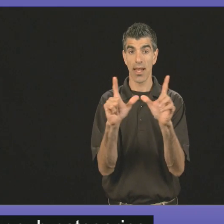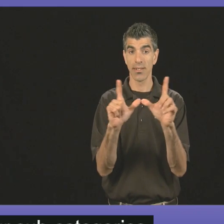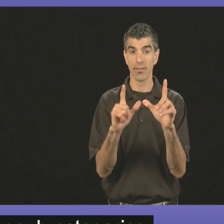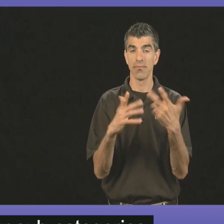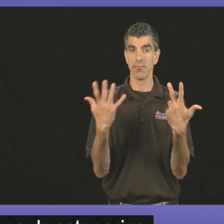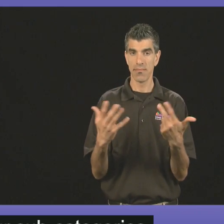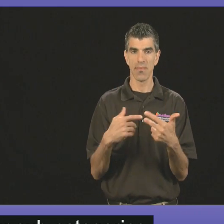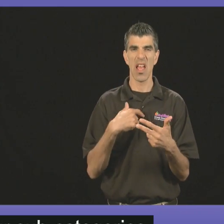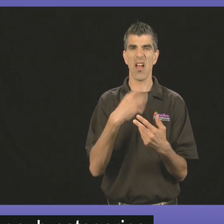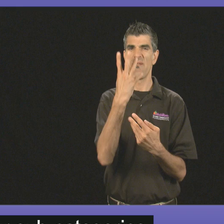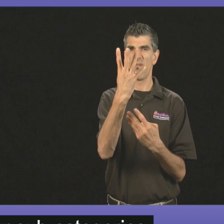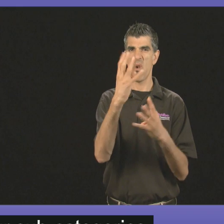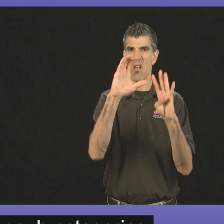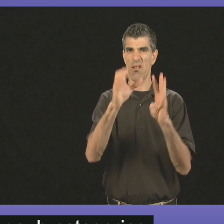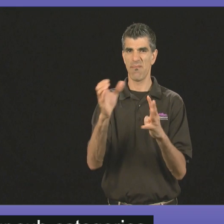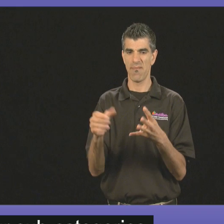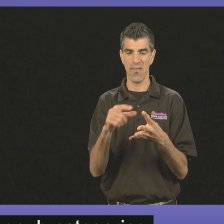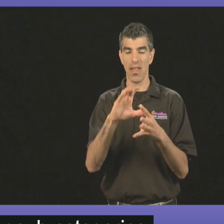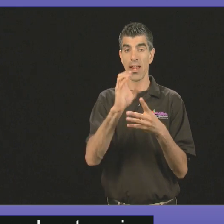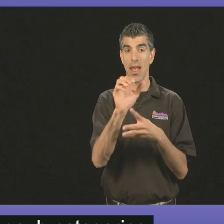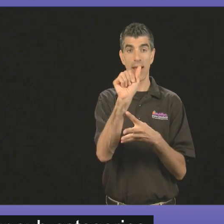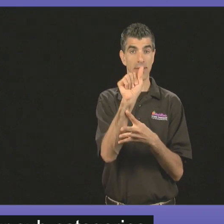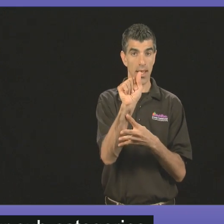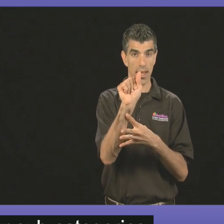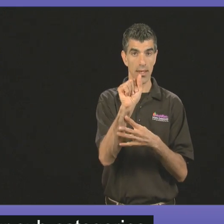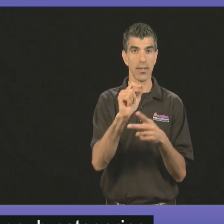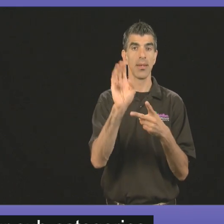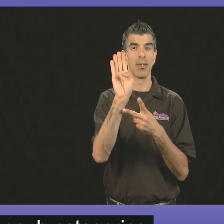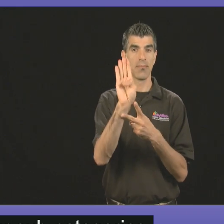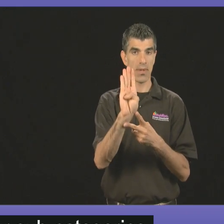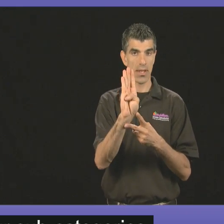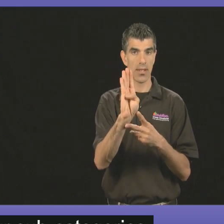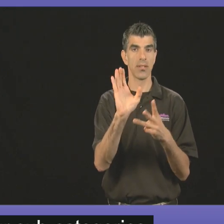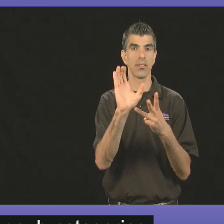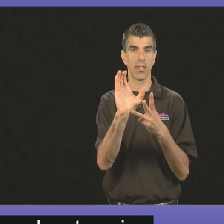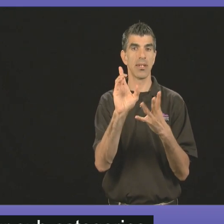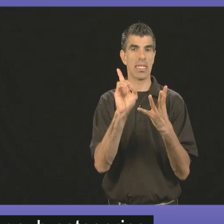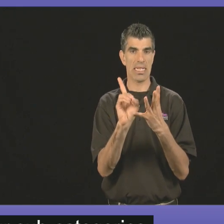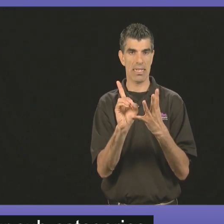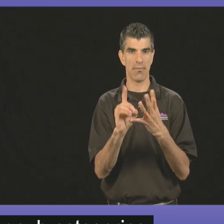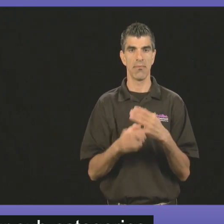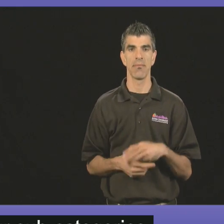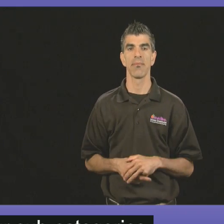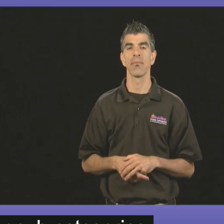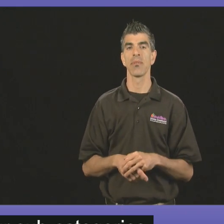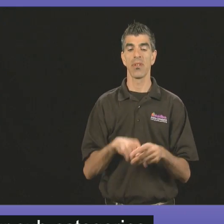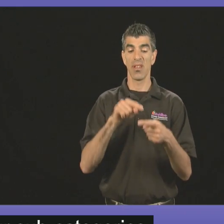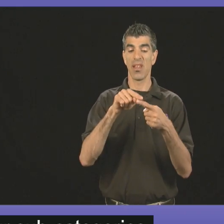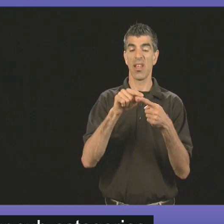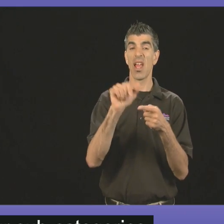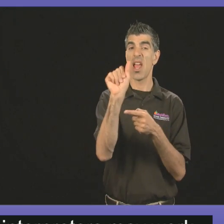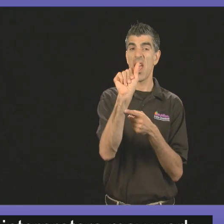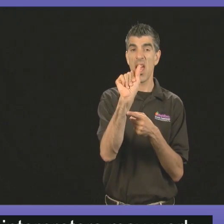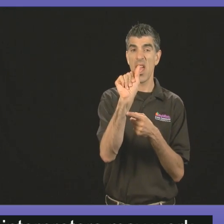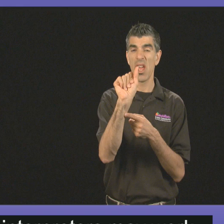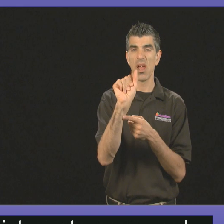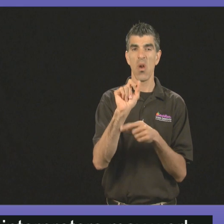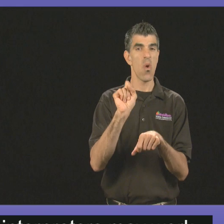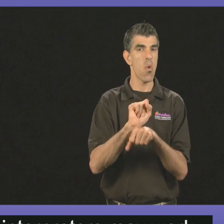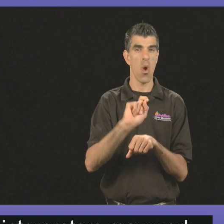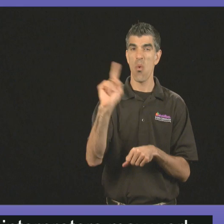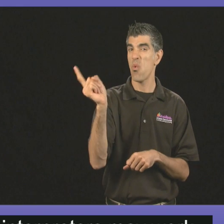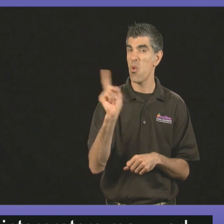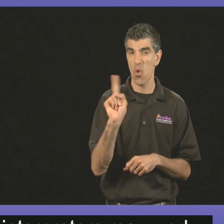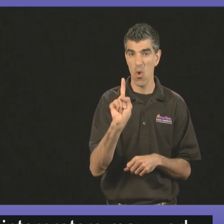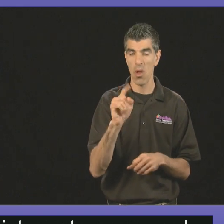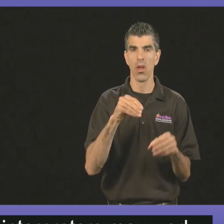There are four subcategories of legal licenses: A, B, C, and D. Class A